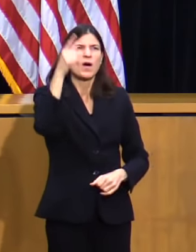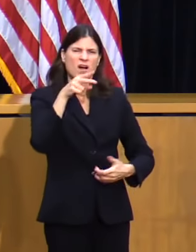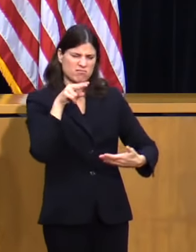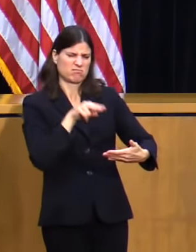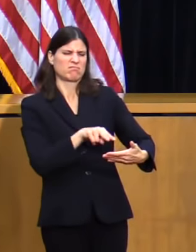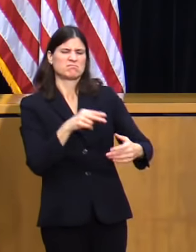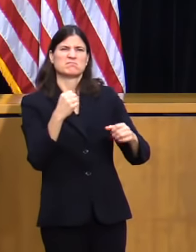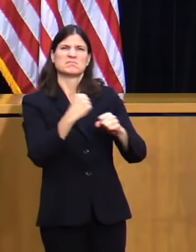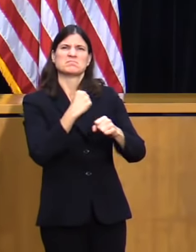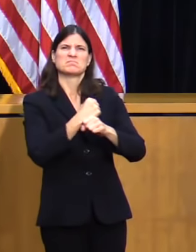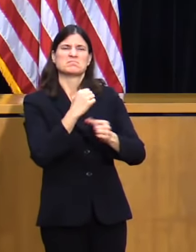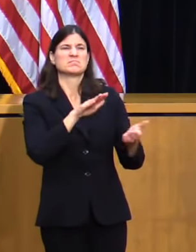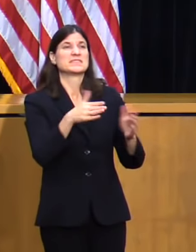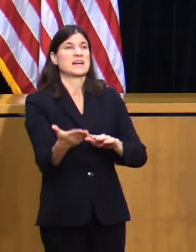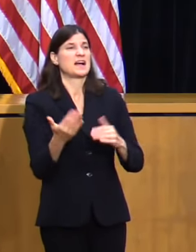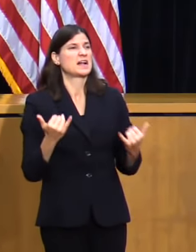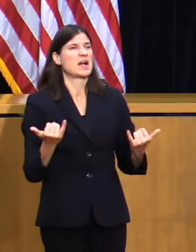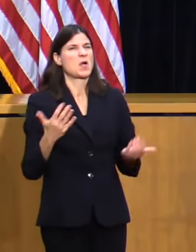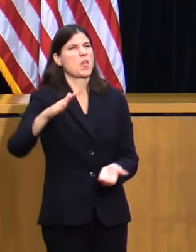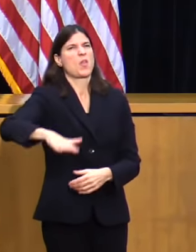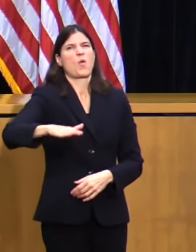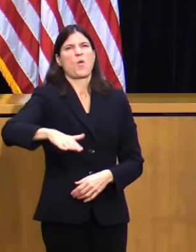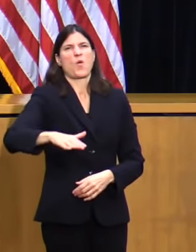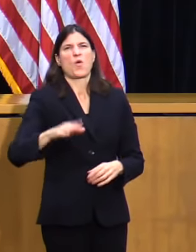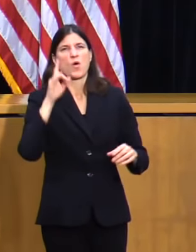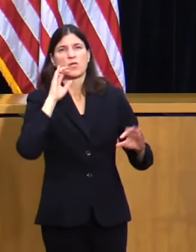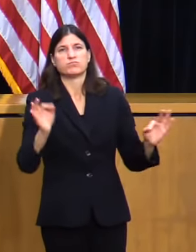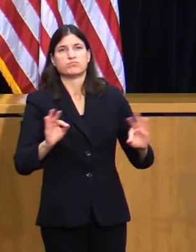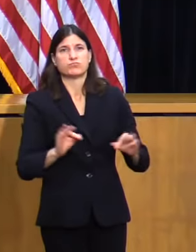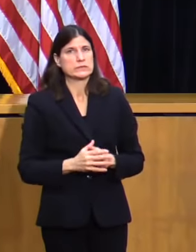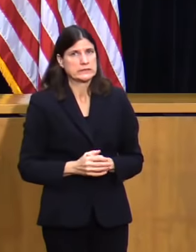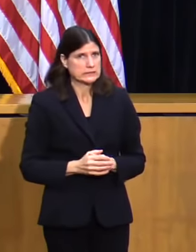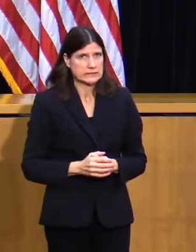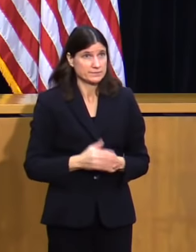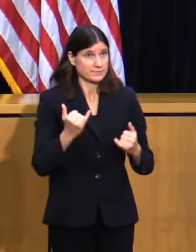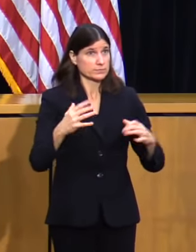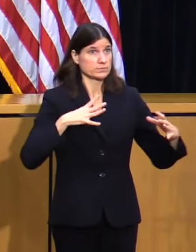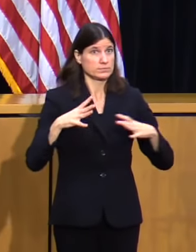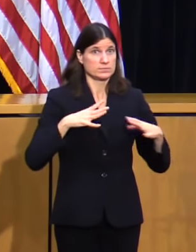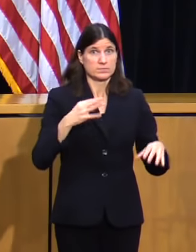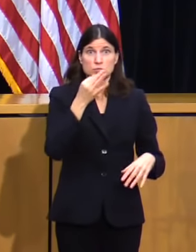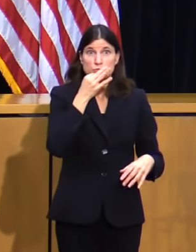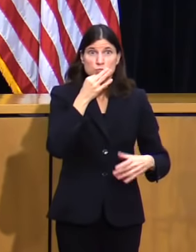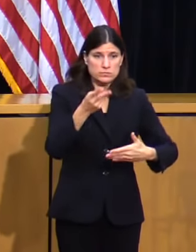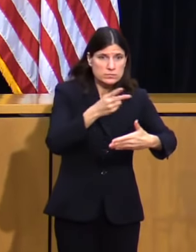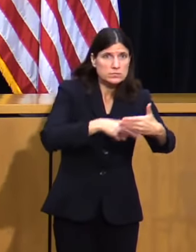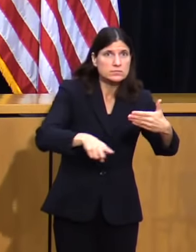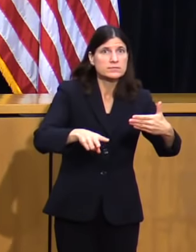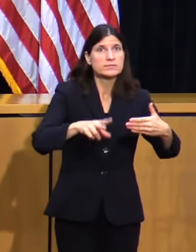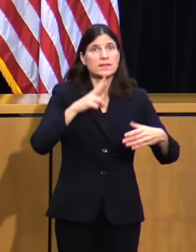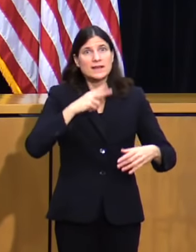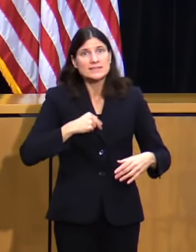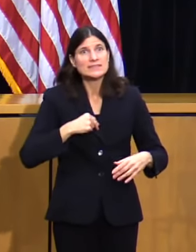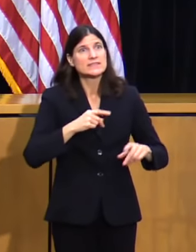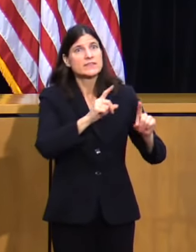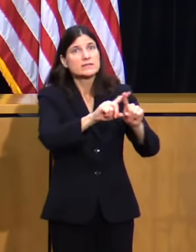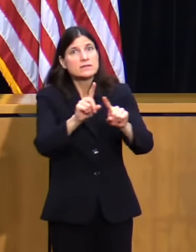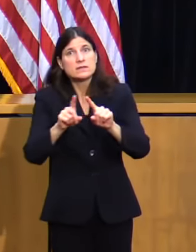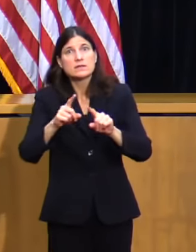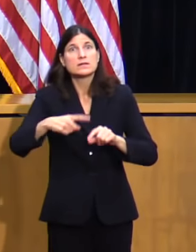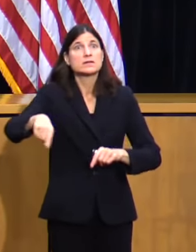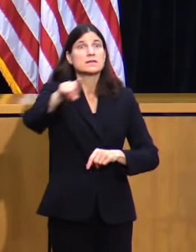who have compromised immune systems or other medical conditions, because you might have a lovely Thanksgiving meal and you might have like